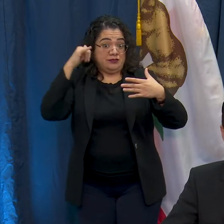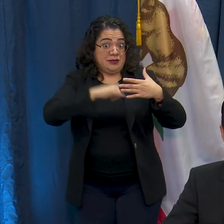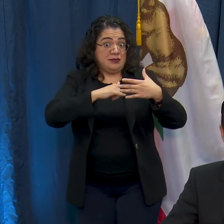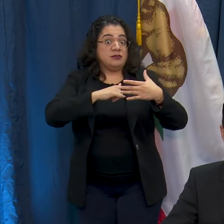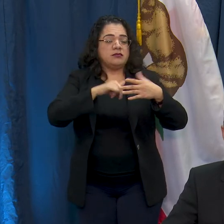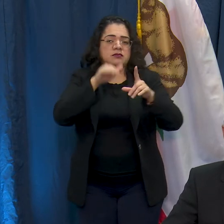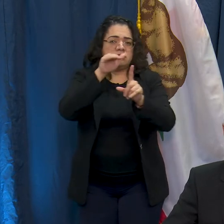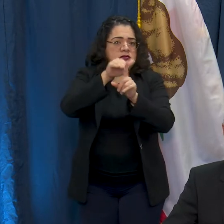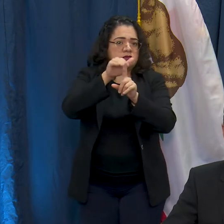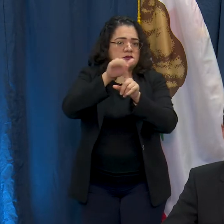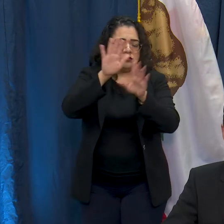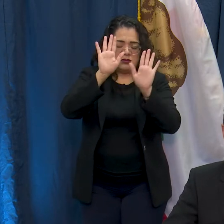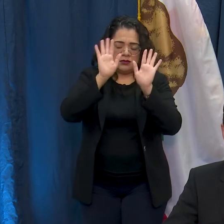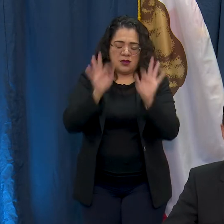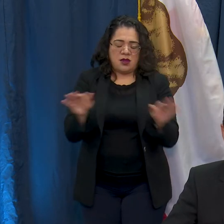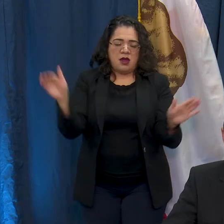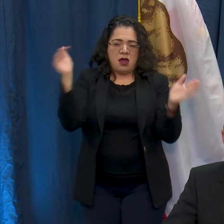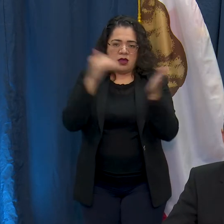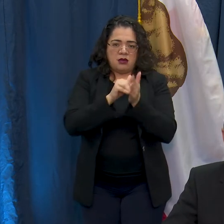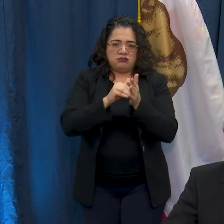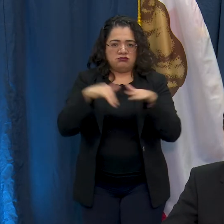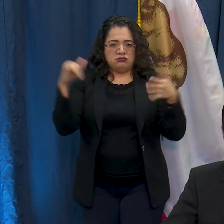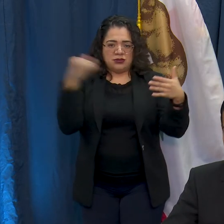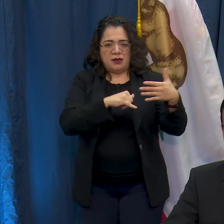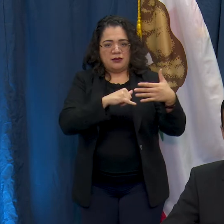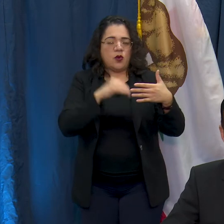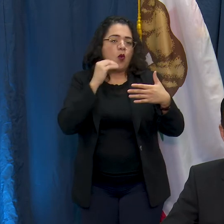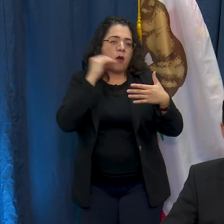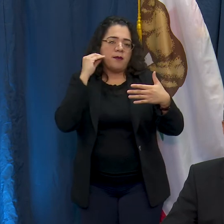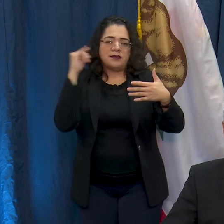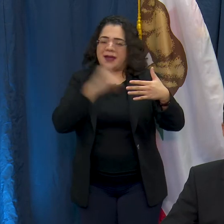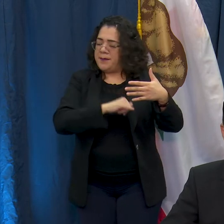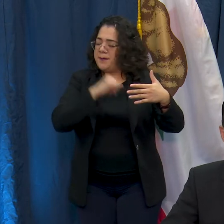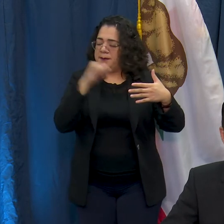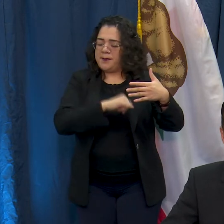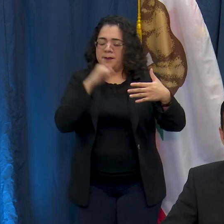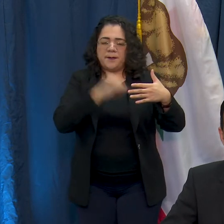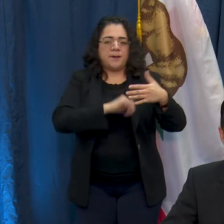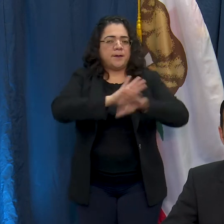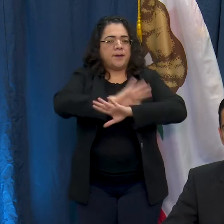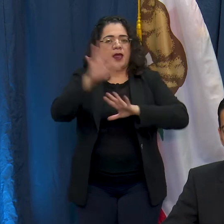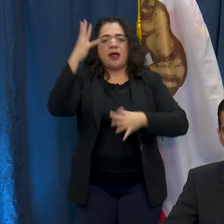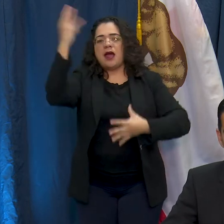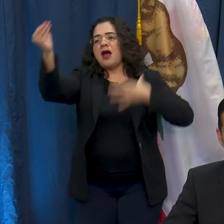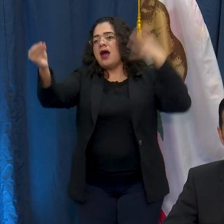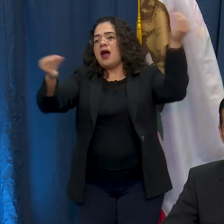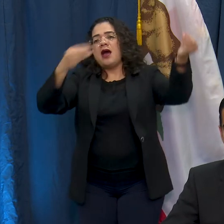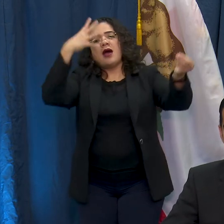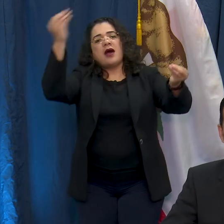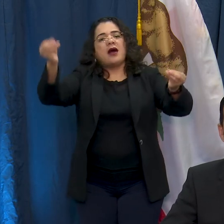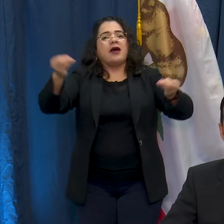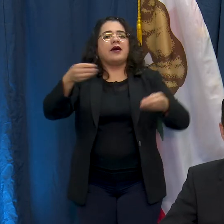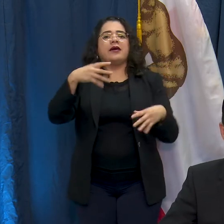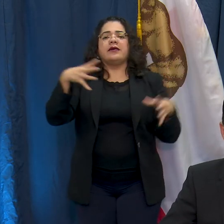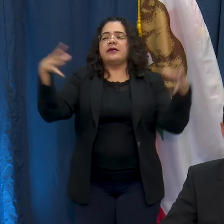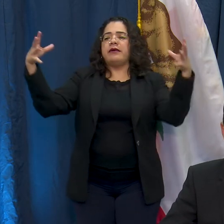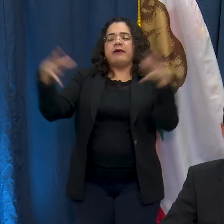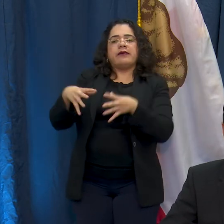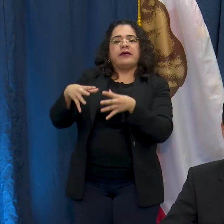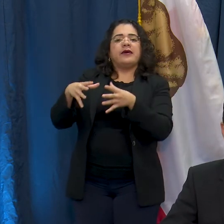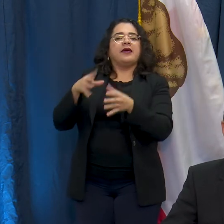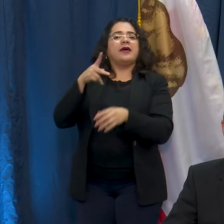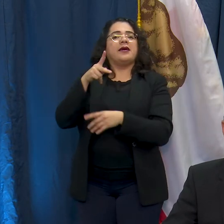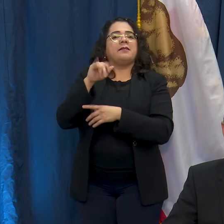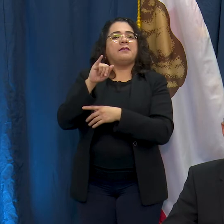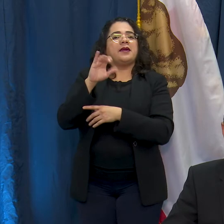that stay-at-home means stay at home. It does not mean go out to a park and gather and have a picnic.